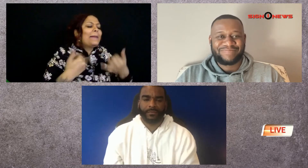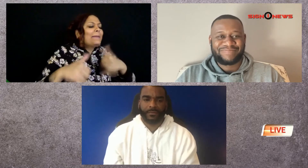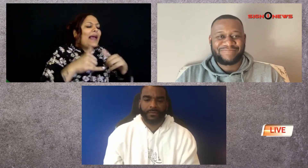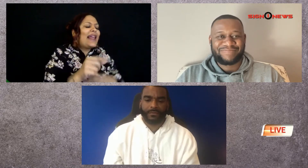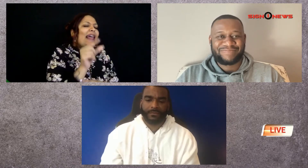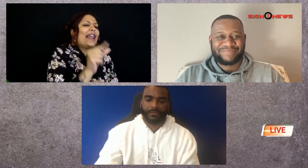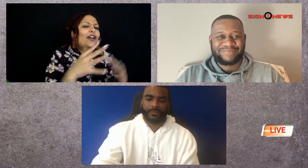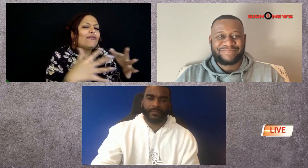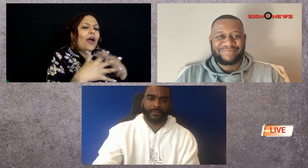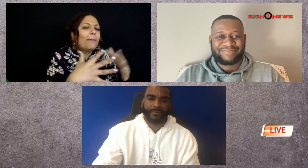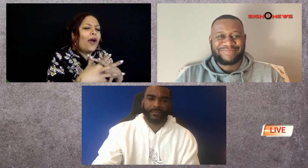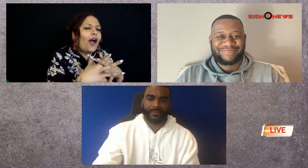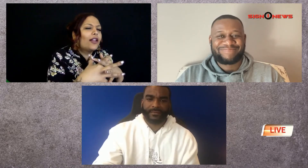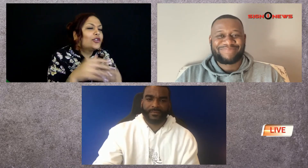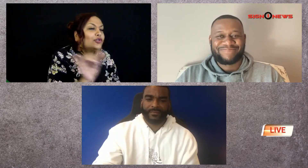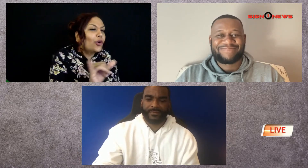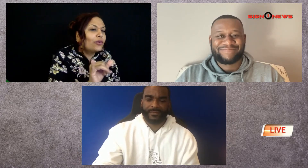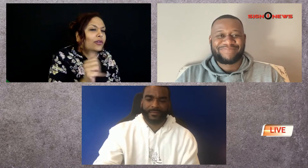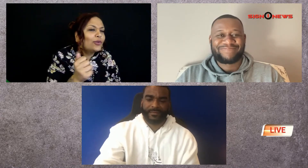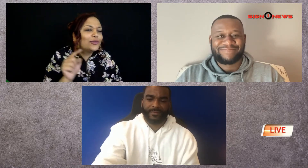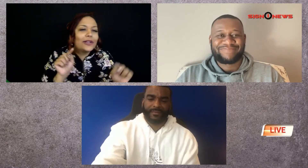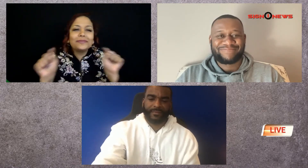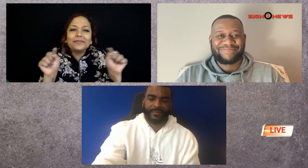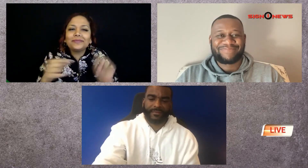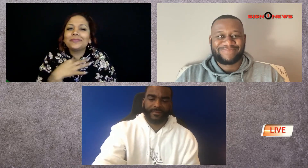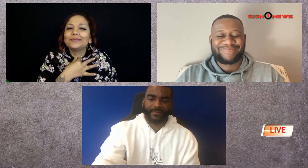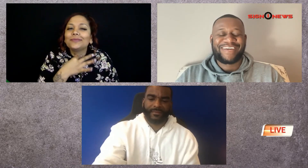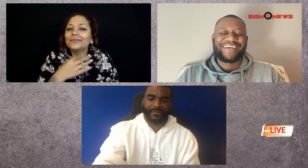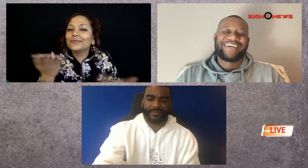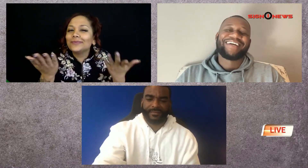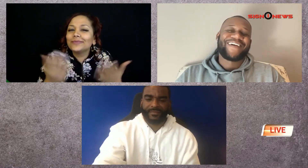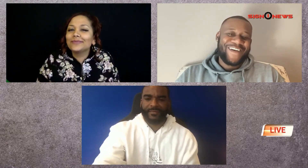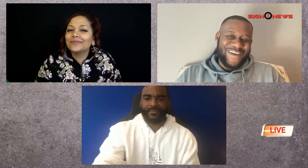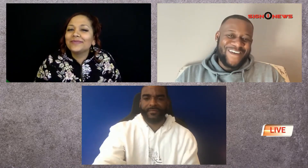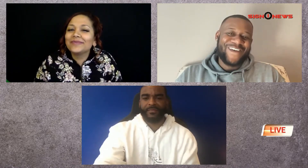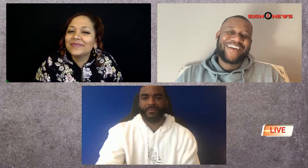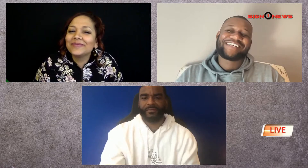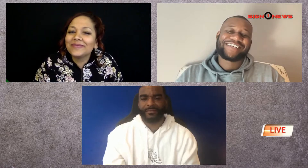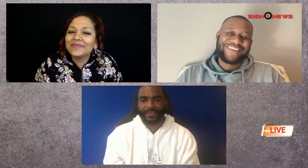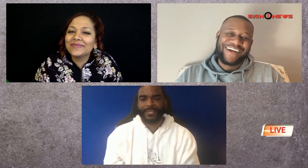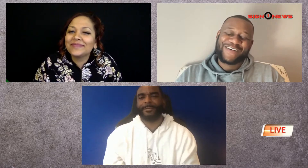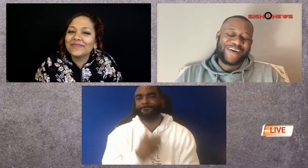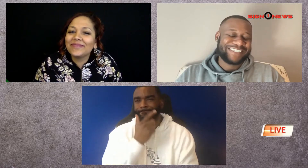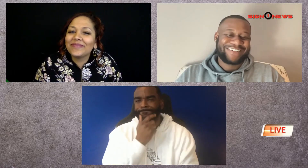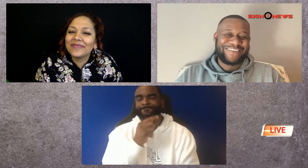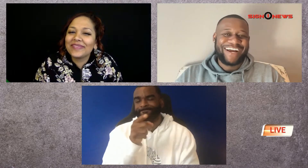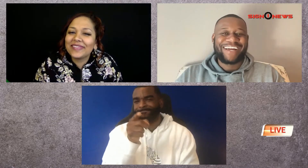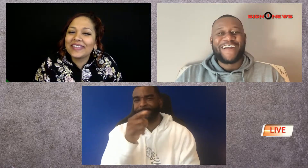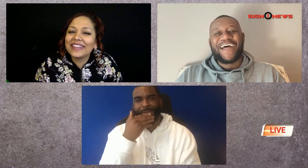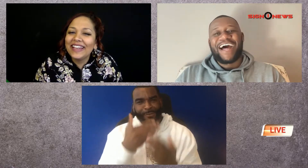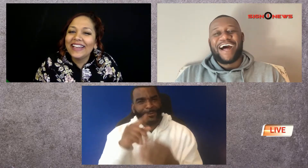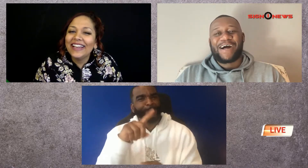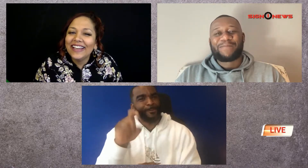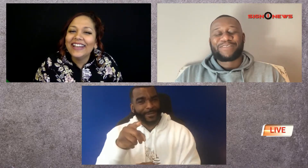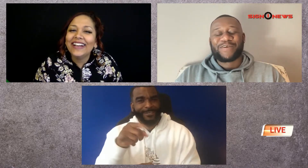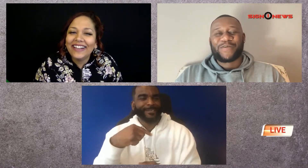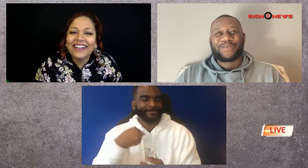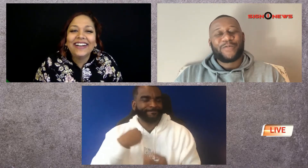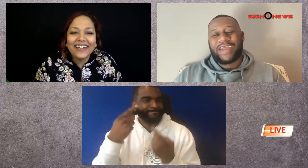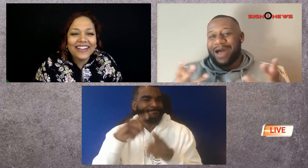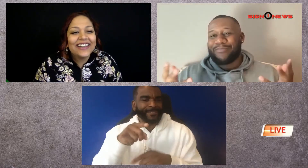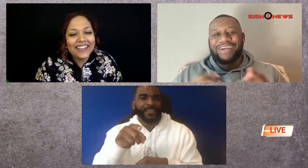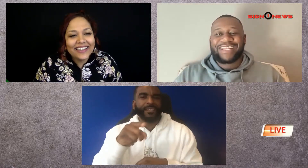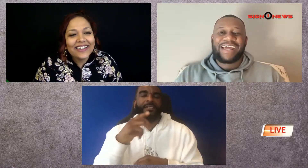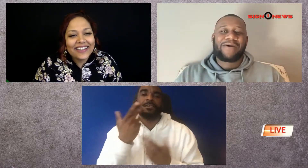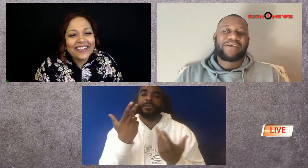are you a great businessman who just happens to play a little bit of football? Which one? That's a great question, right? So